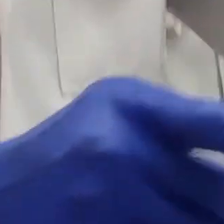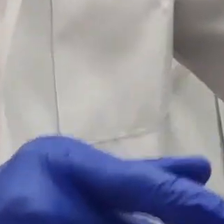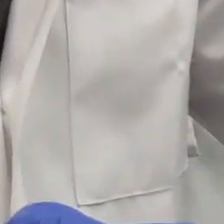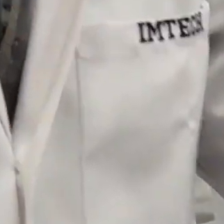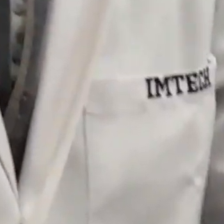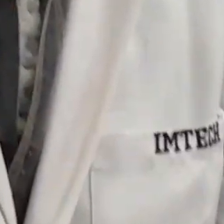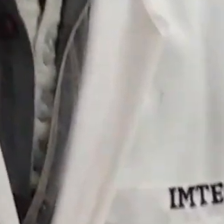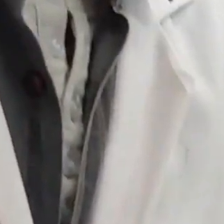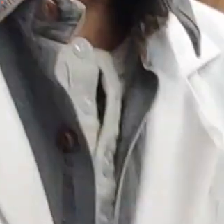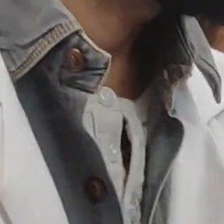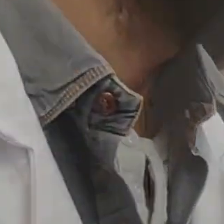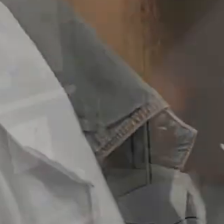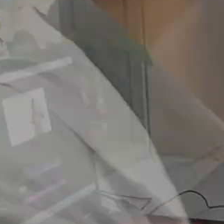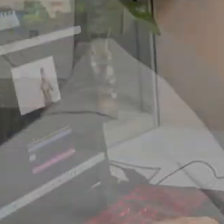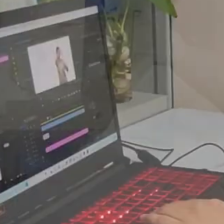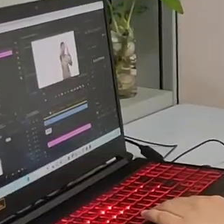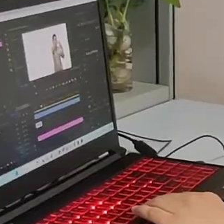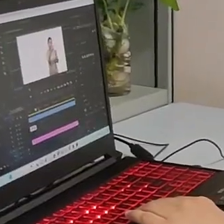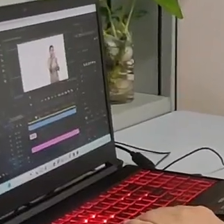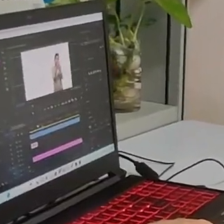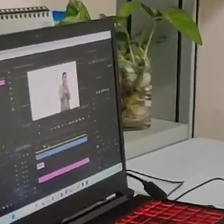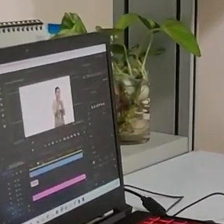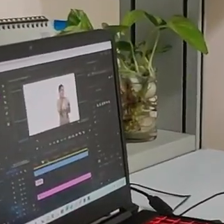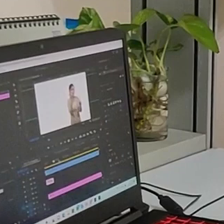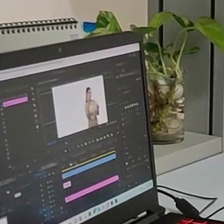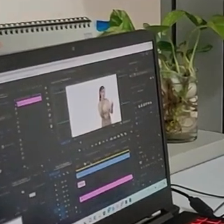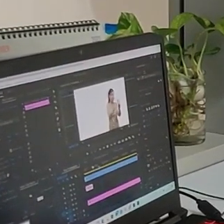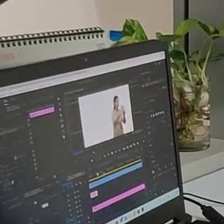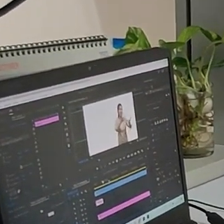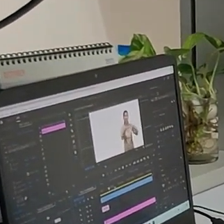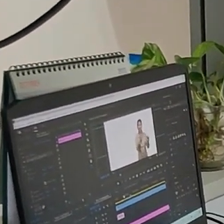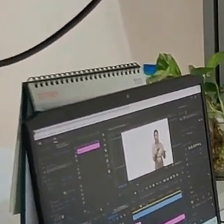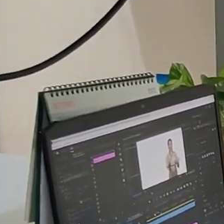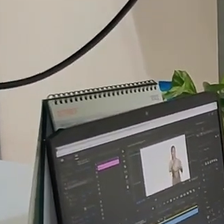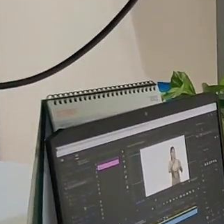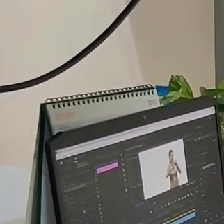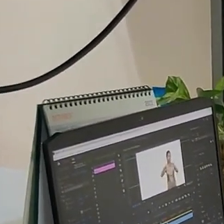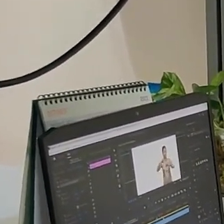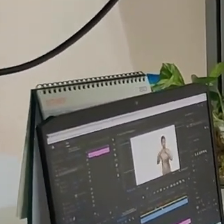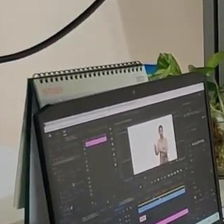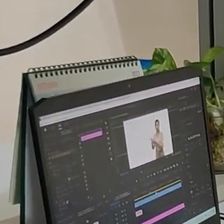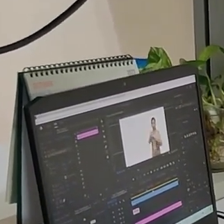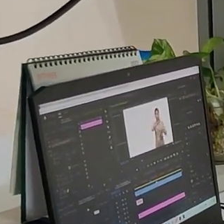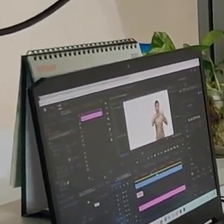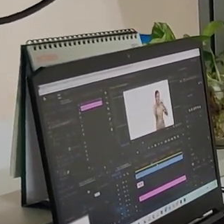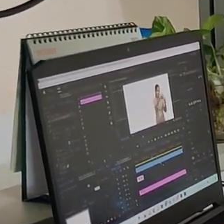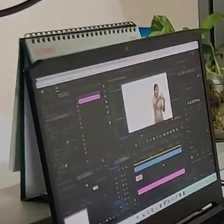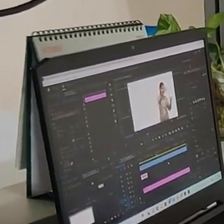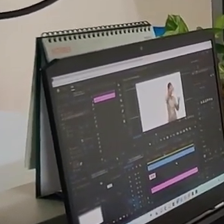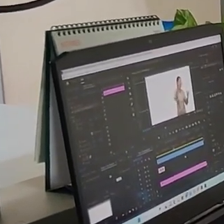for STEM subjects. Having worked with deaf students for many years, Rao believes that the community represents an untapped human resource